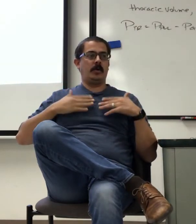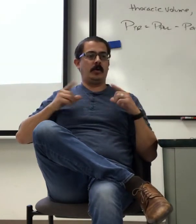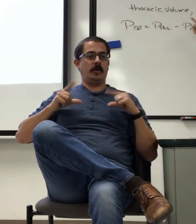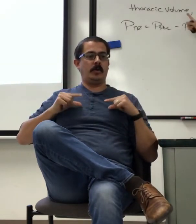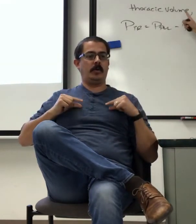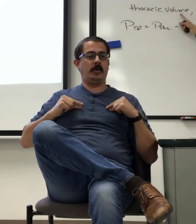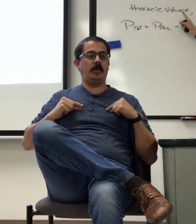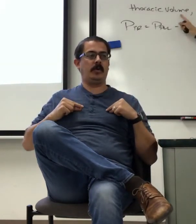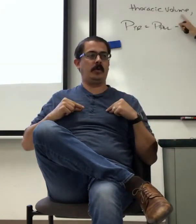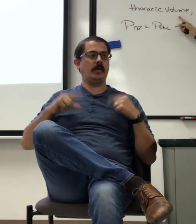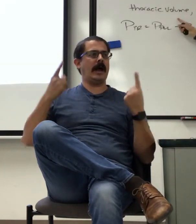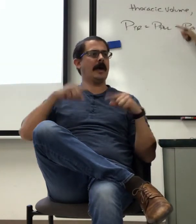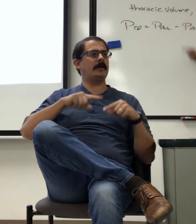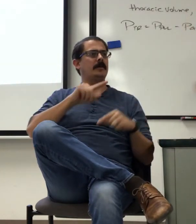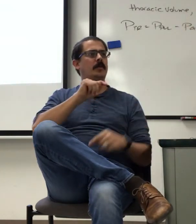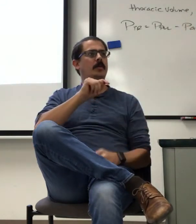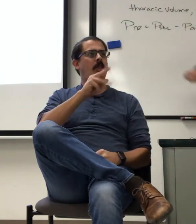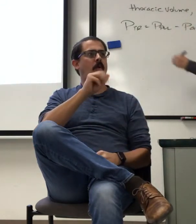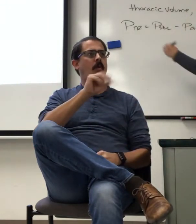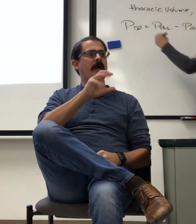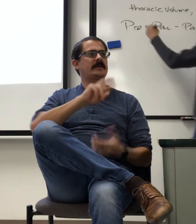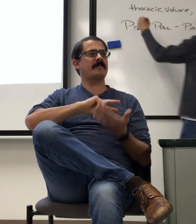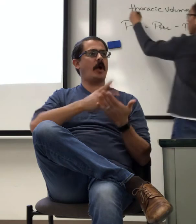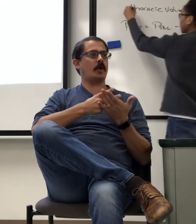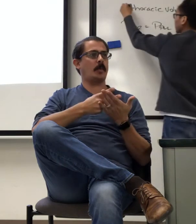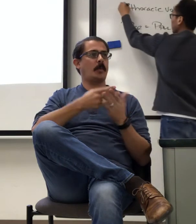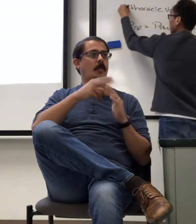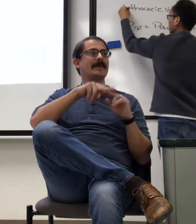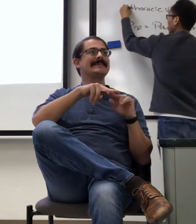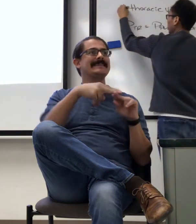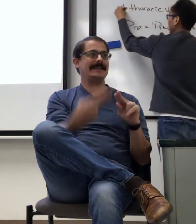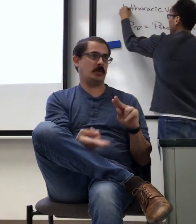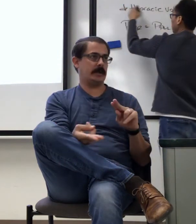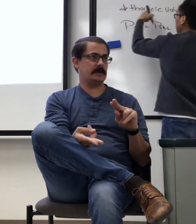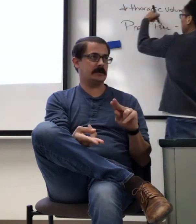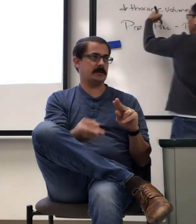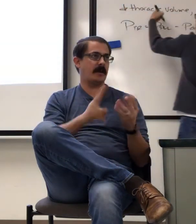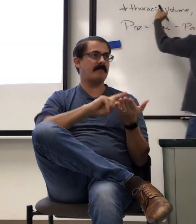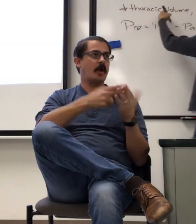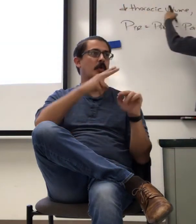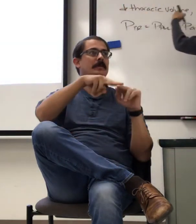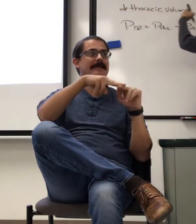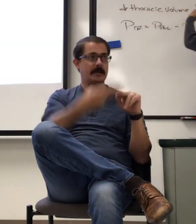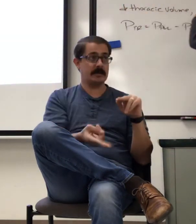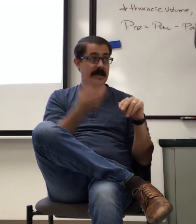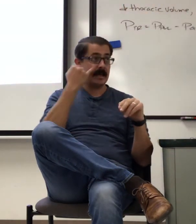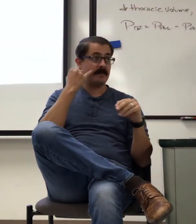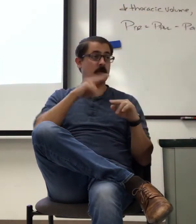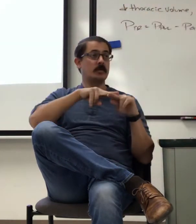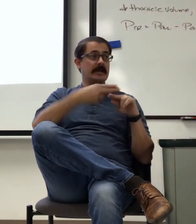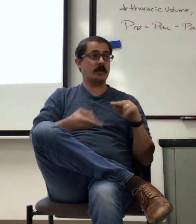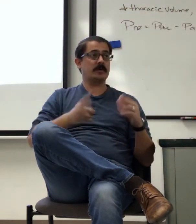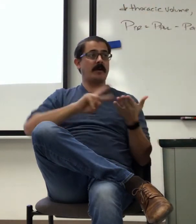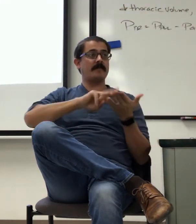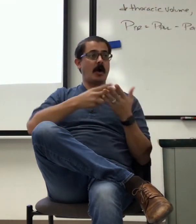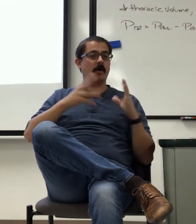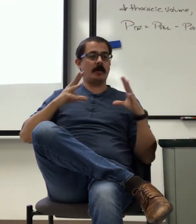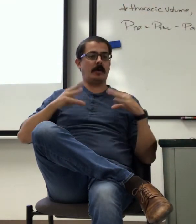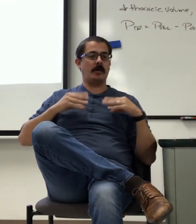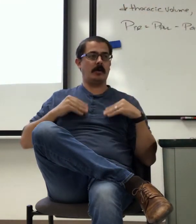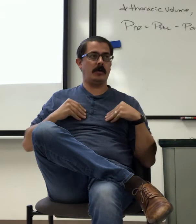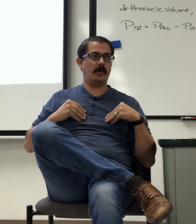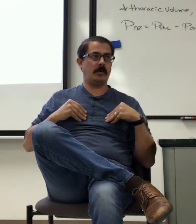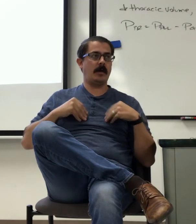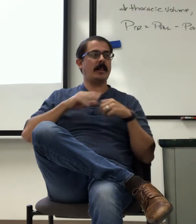what's happening to the thoracic volume? Decrease. Down. And if you're decreasing the volume, the pressure inside